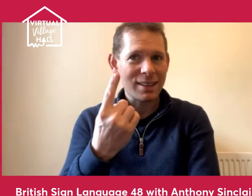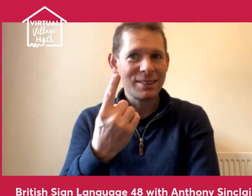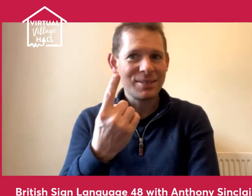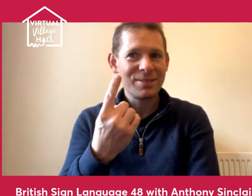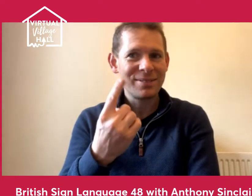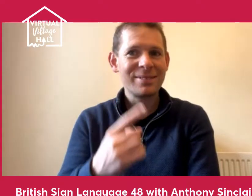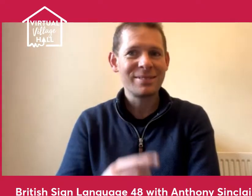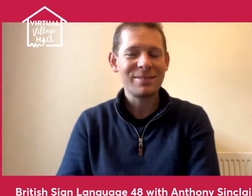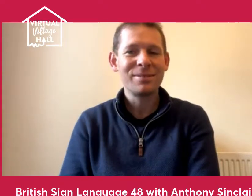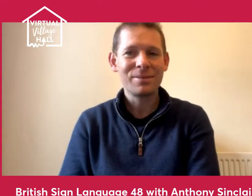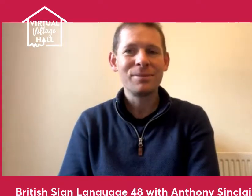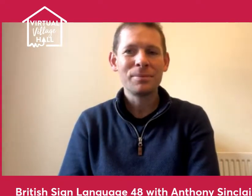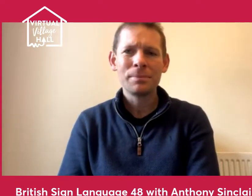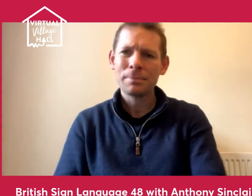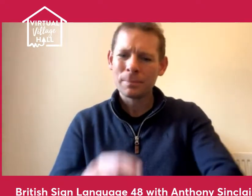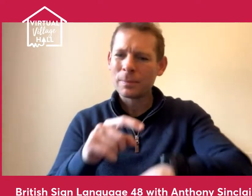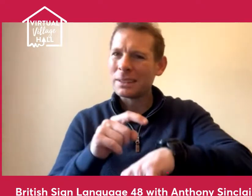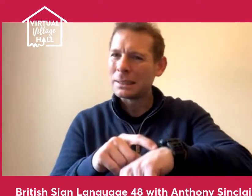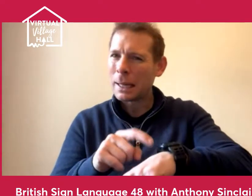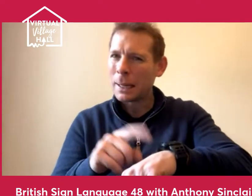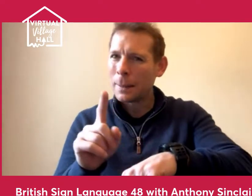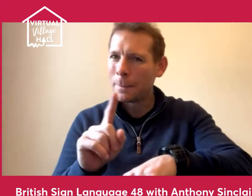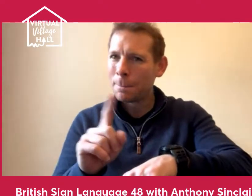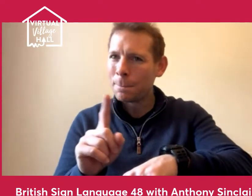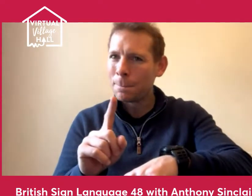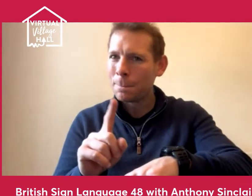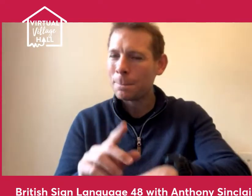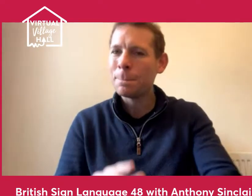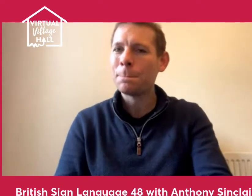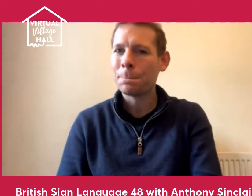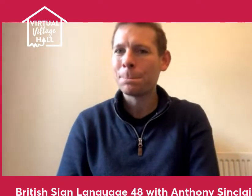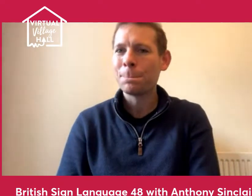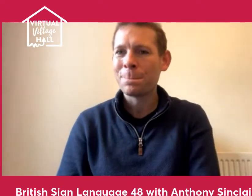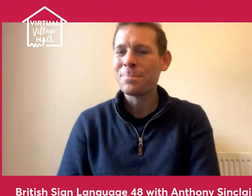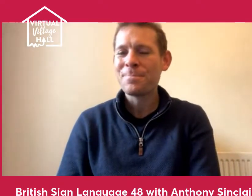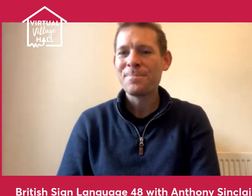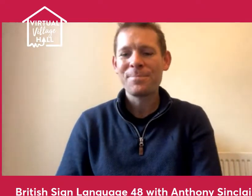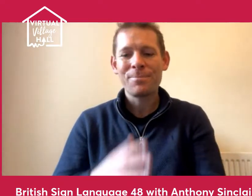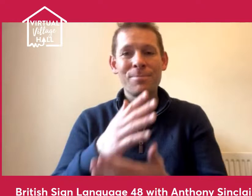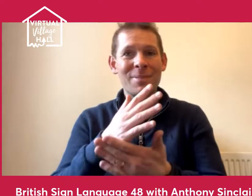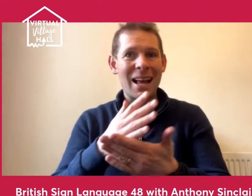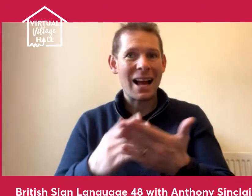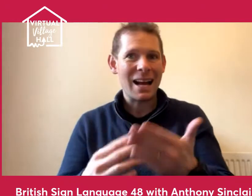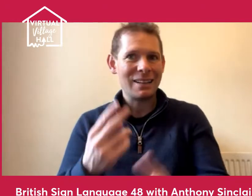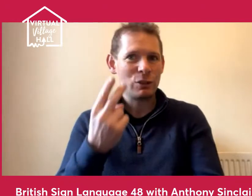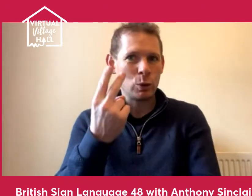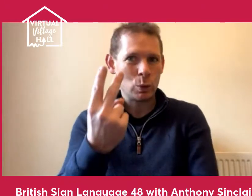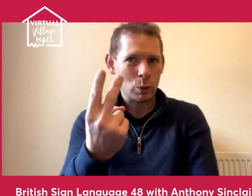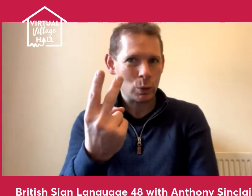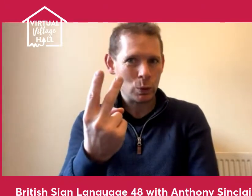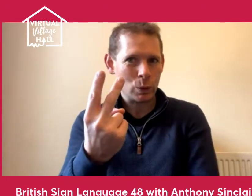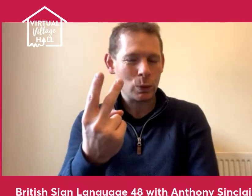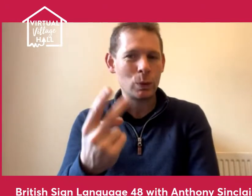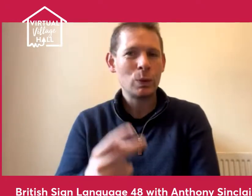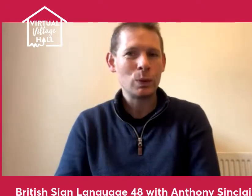time is 1 o'clock. What time is it? It's 2:30.